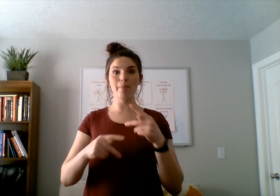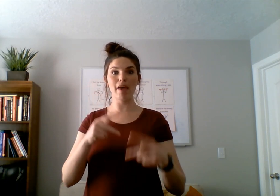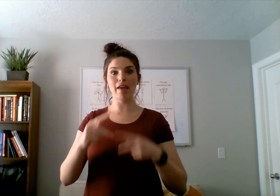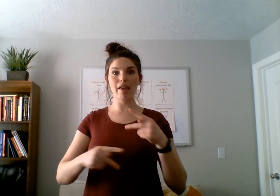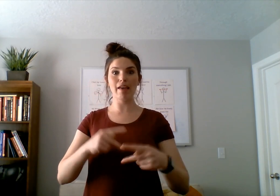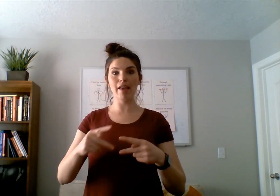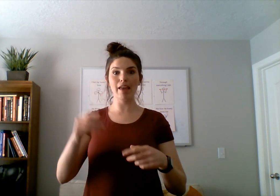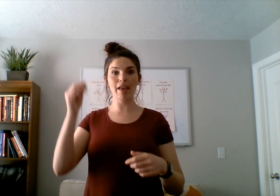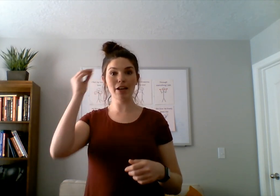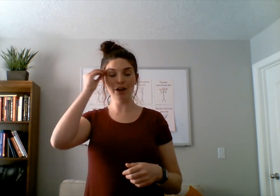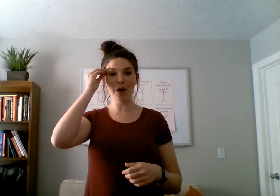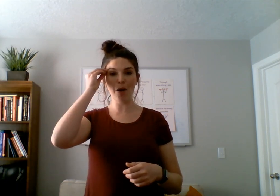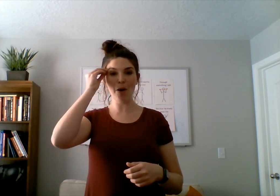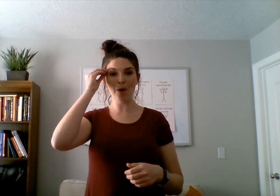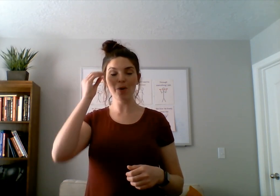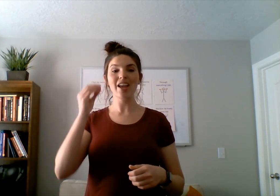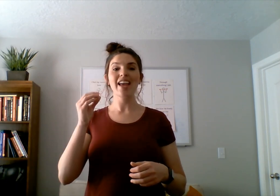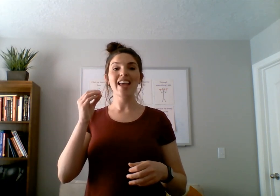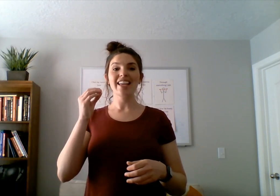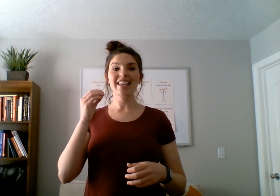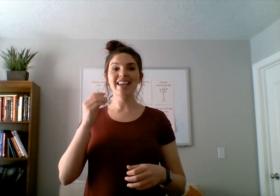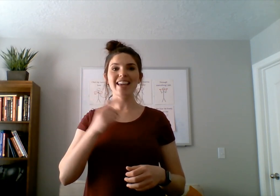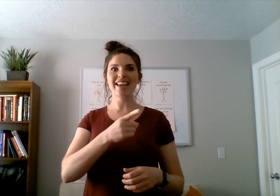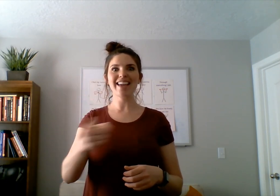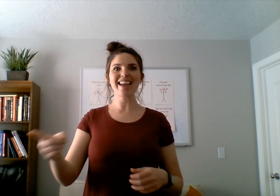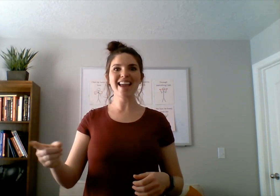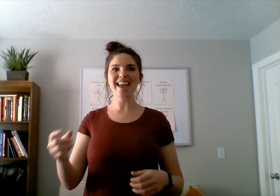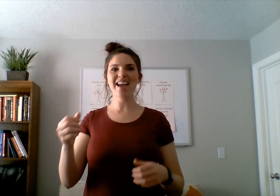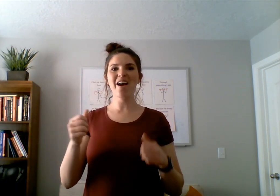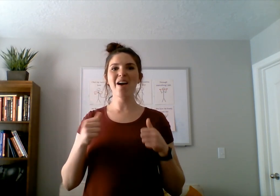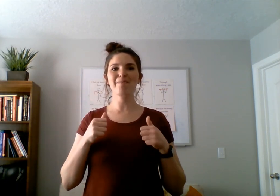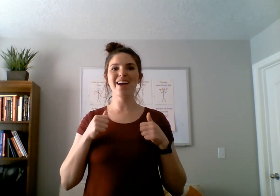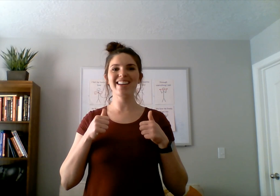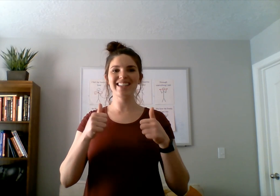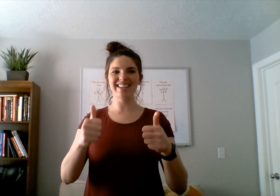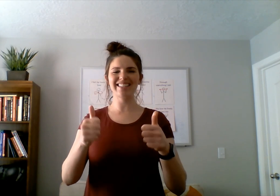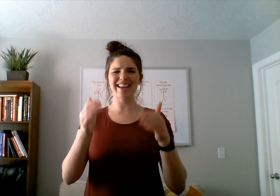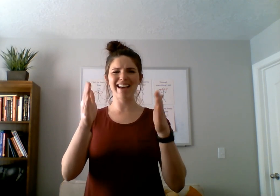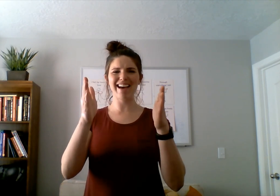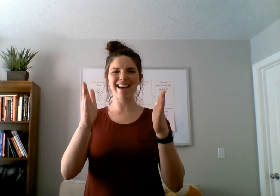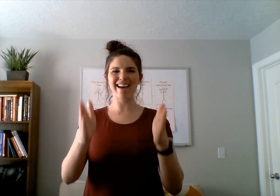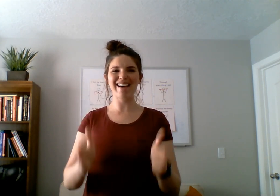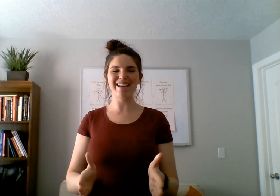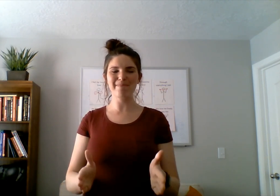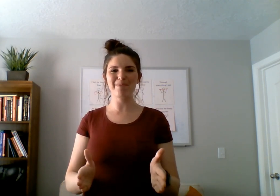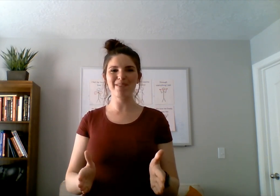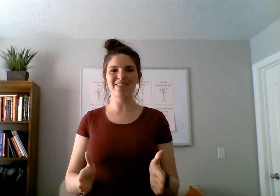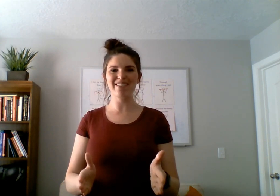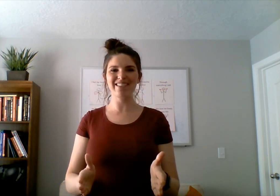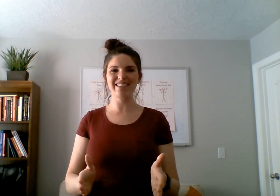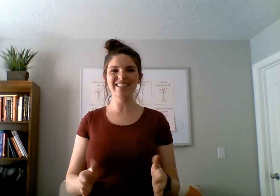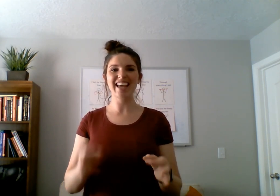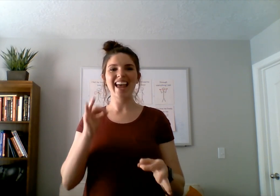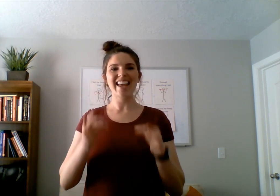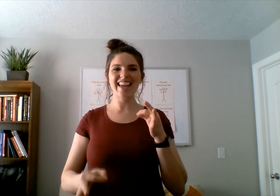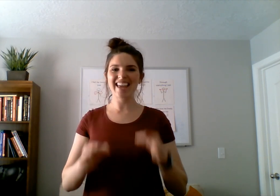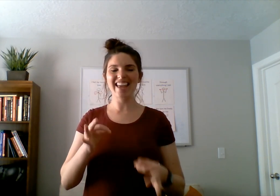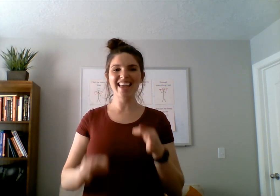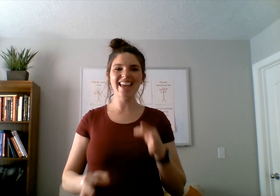men know. Ye are my disciples. If If